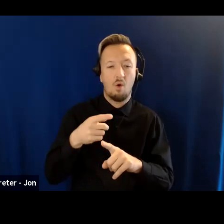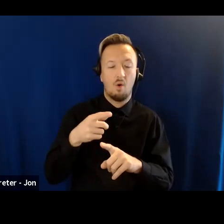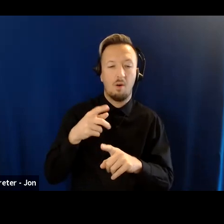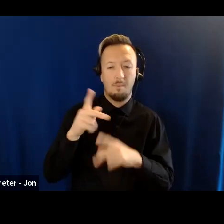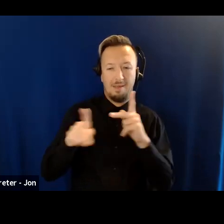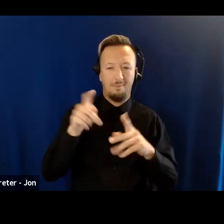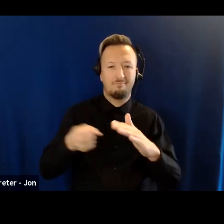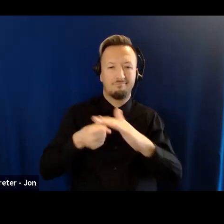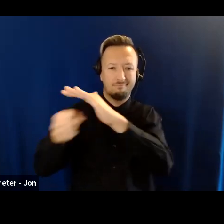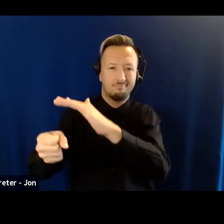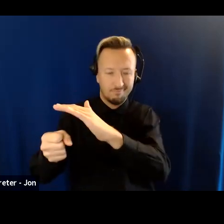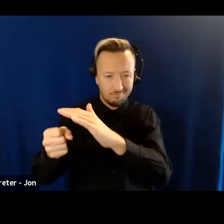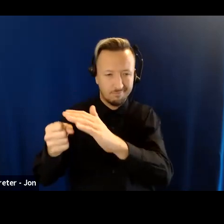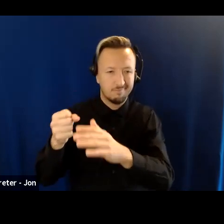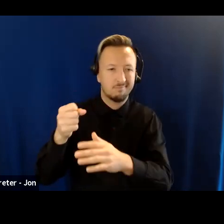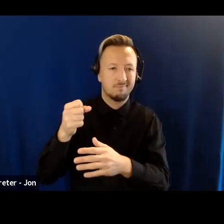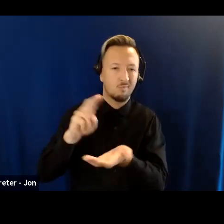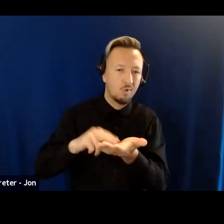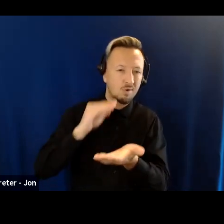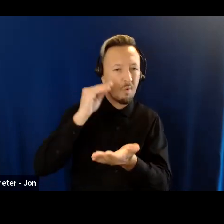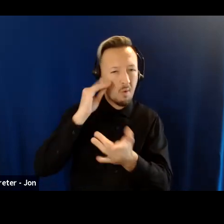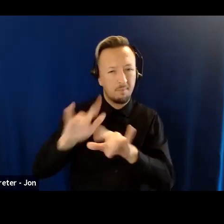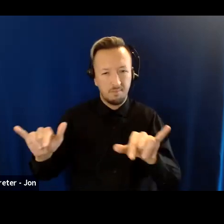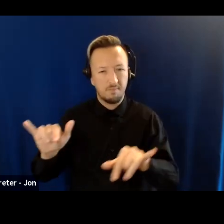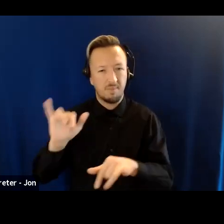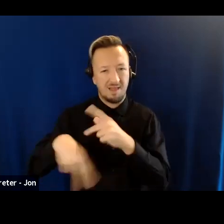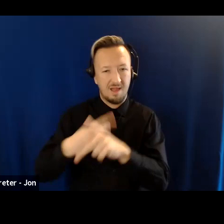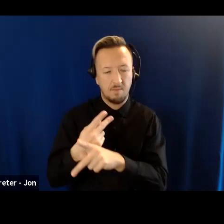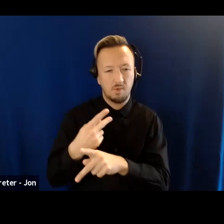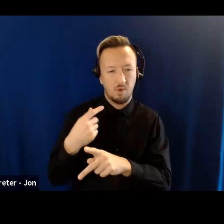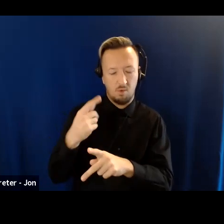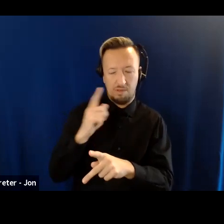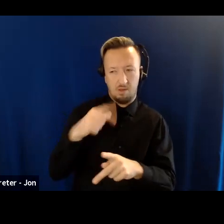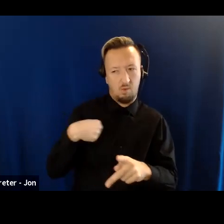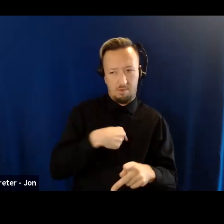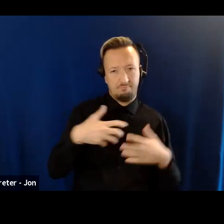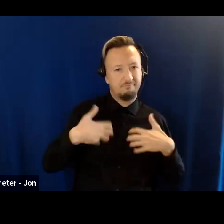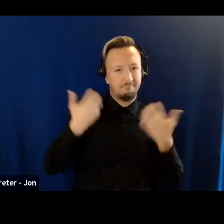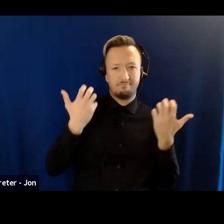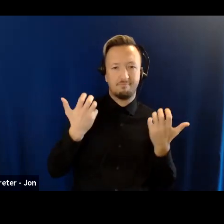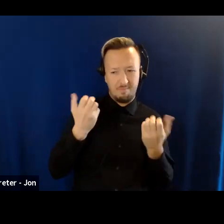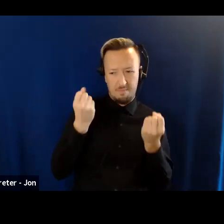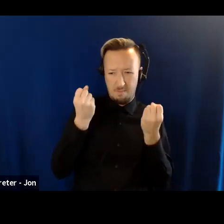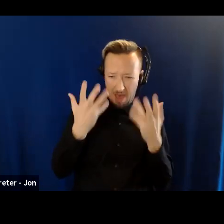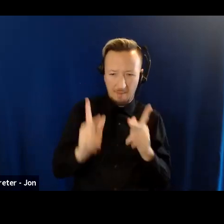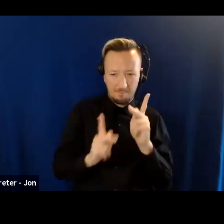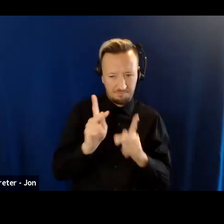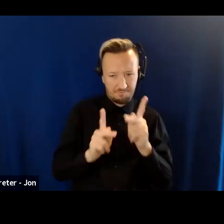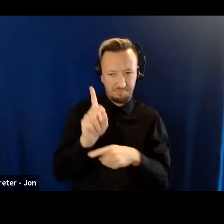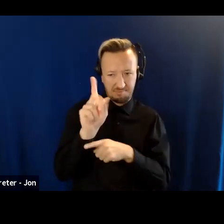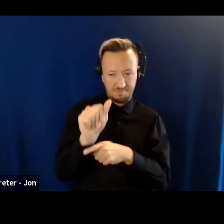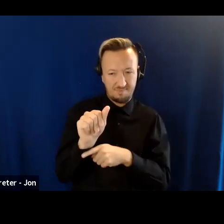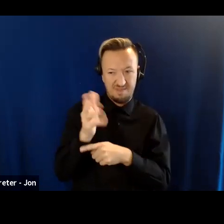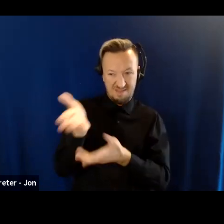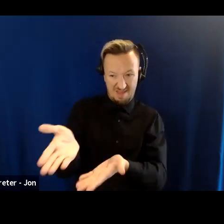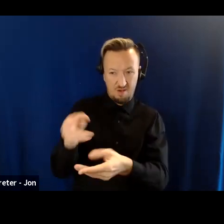of Marcy's passion and concern and outrage, frankly, about the number of people with disabilities that are dying in nursing homes,